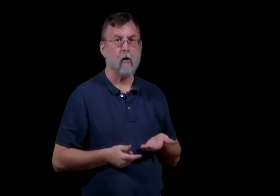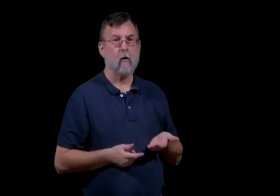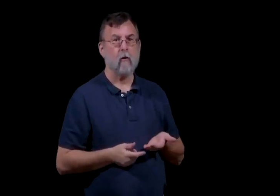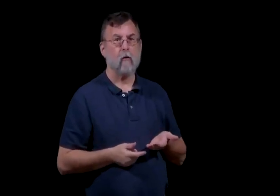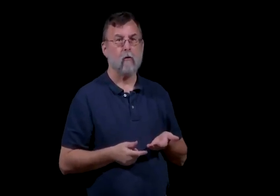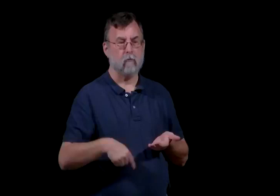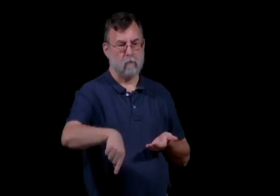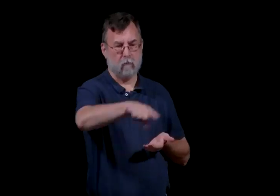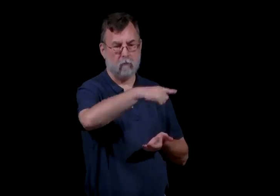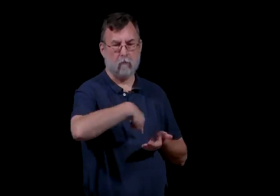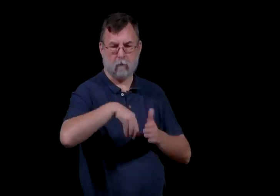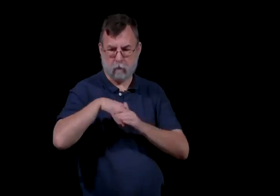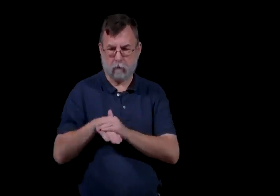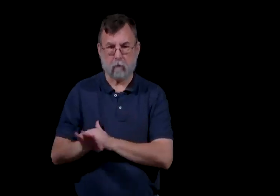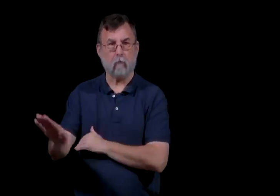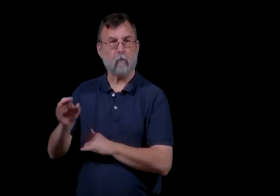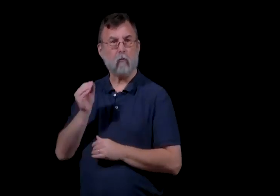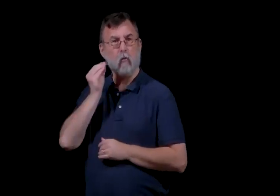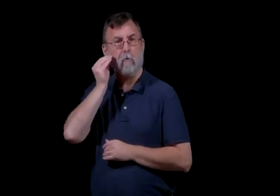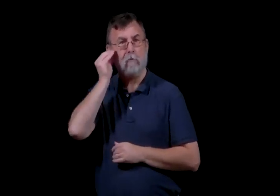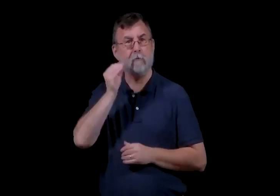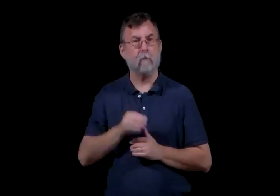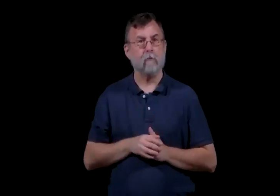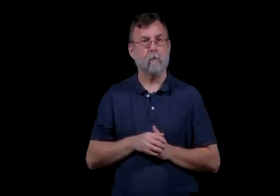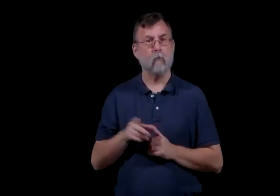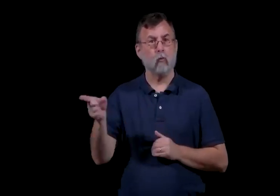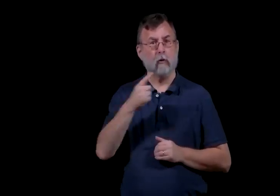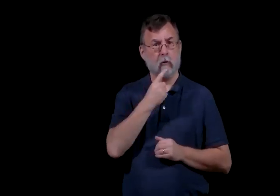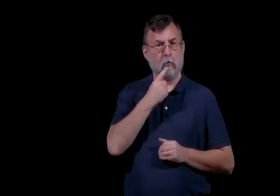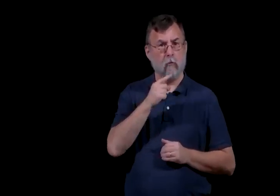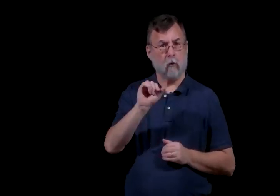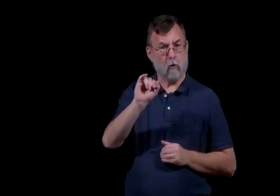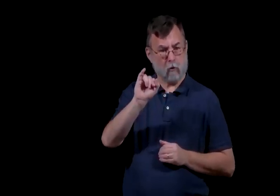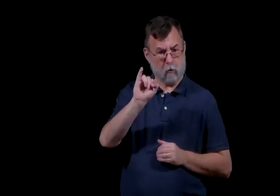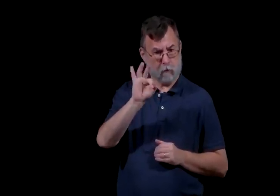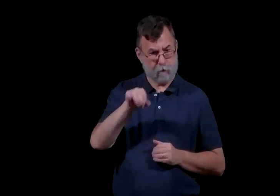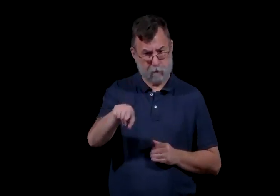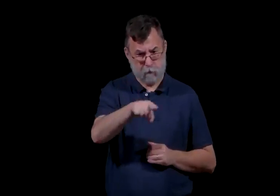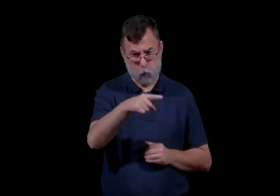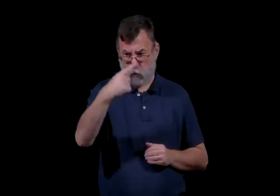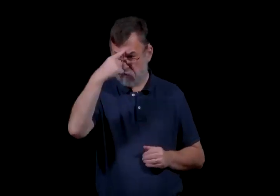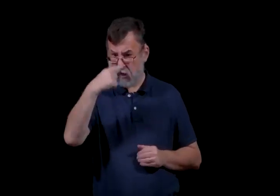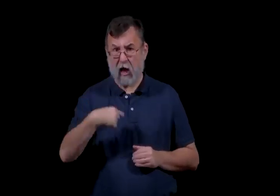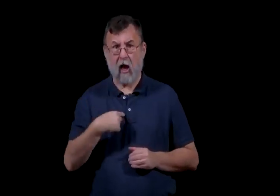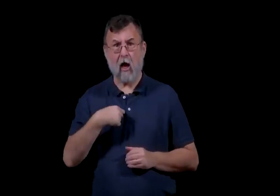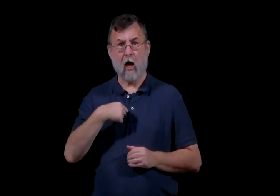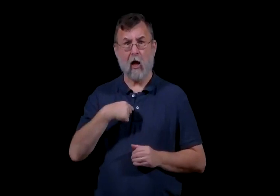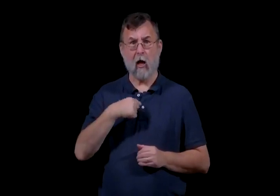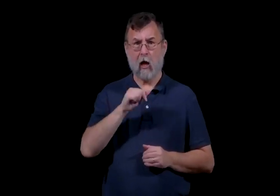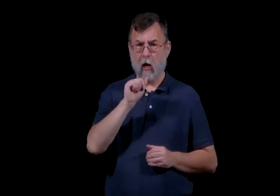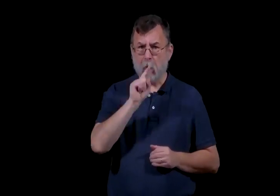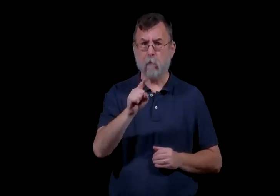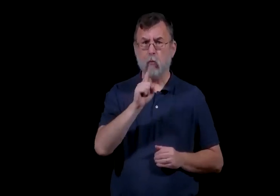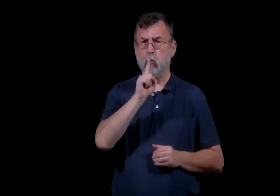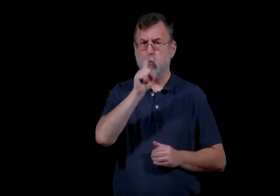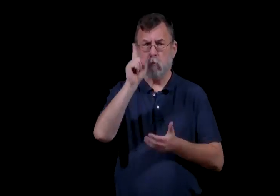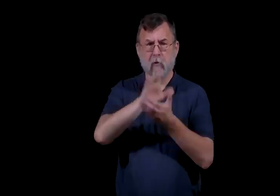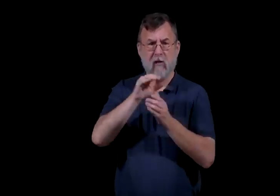us into her home, and she said, "If you think I am a